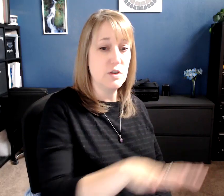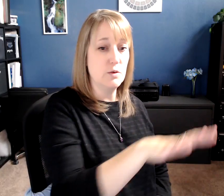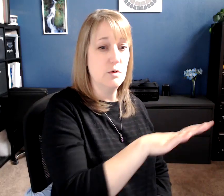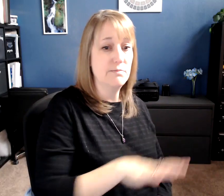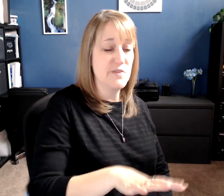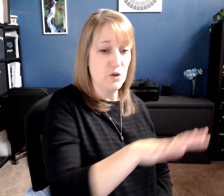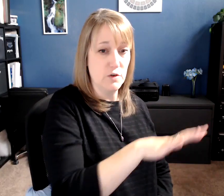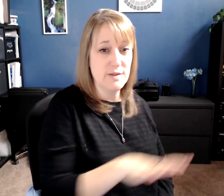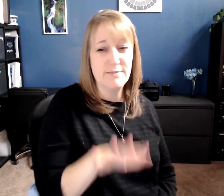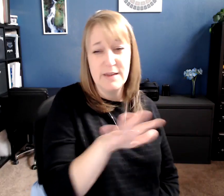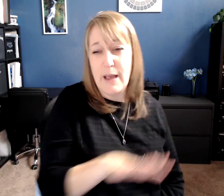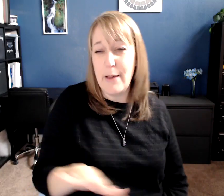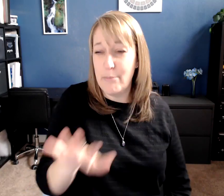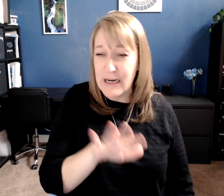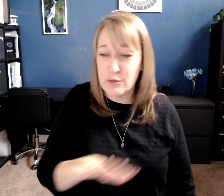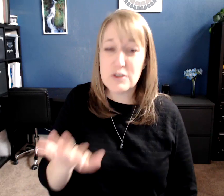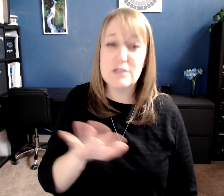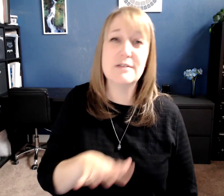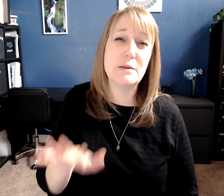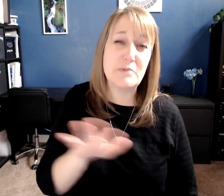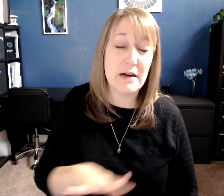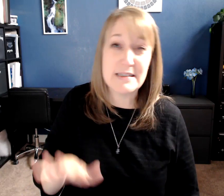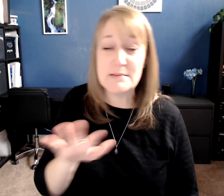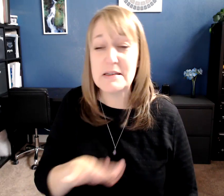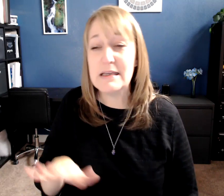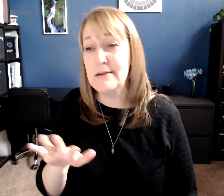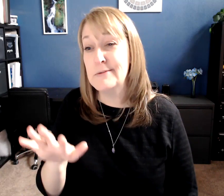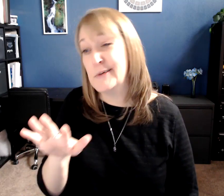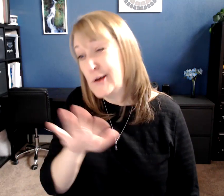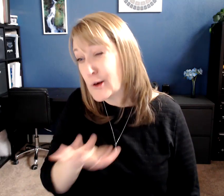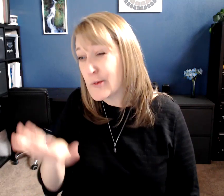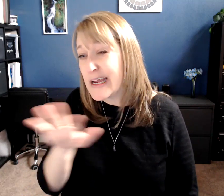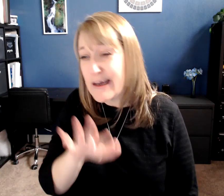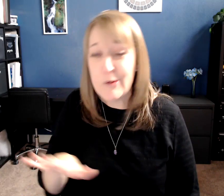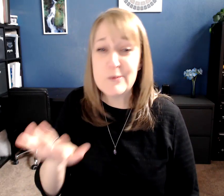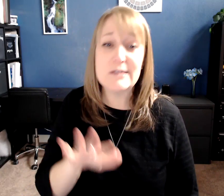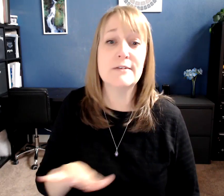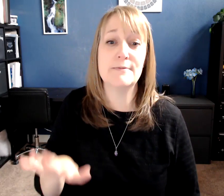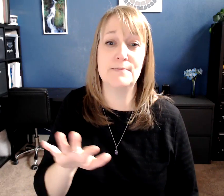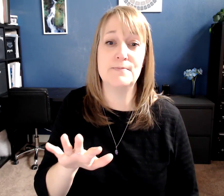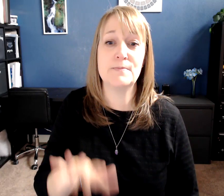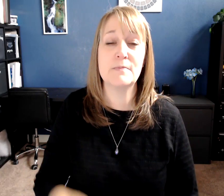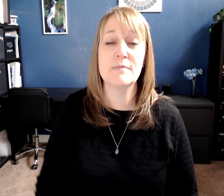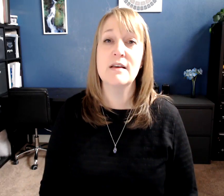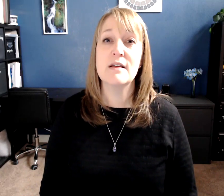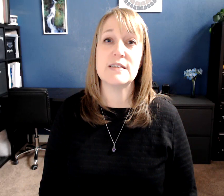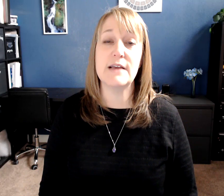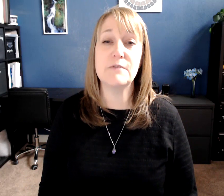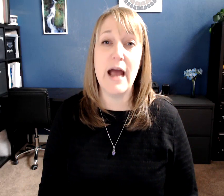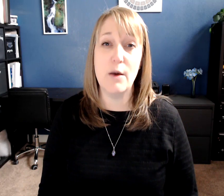do circles. About, approximately, around. The sign for